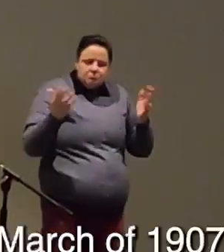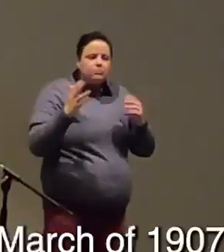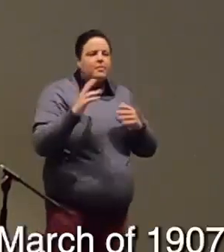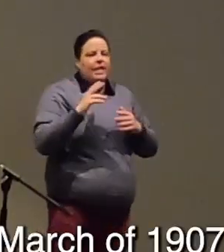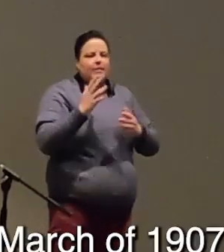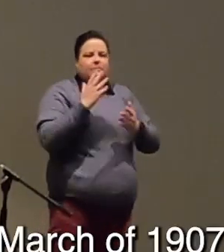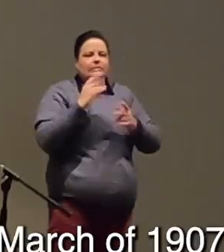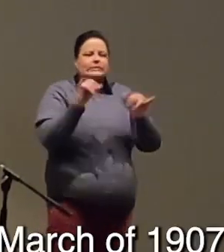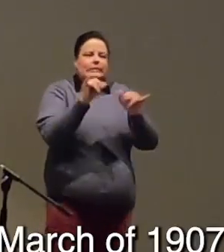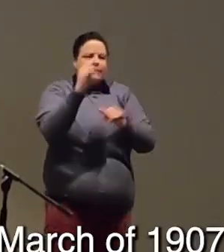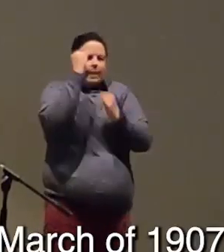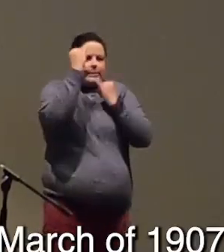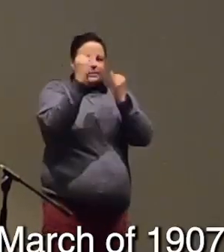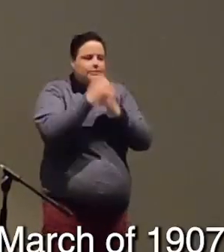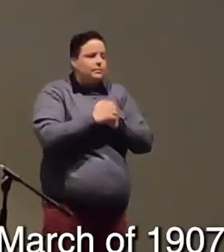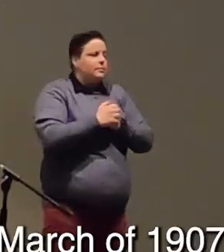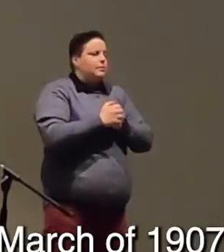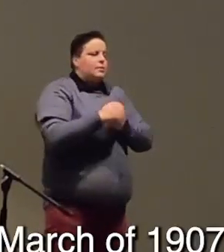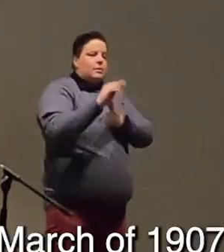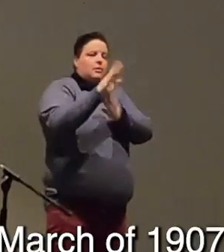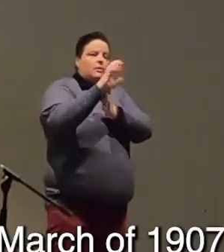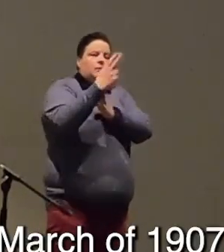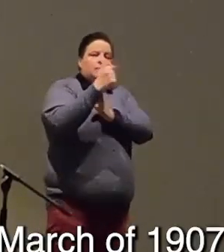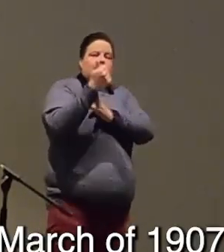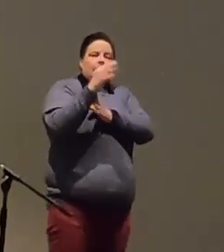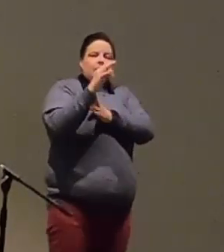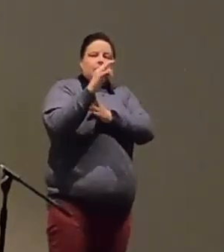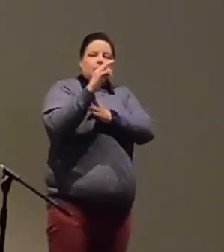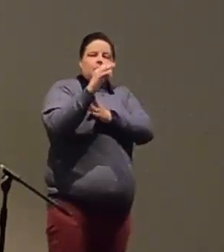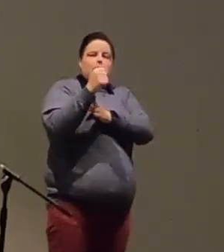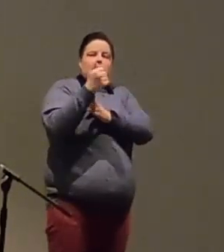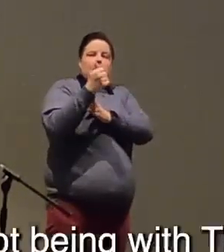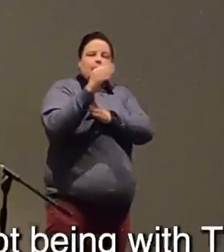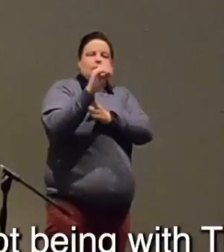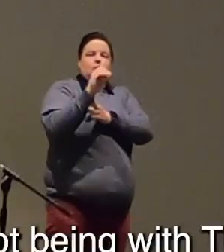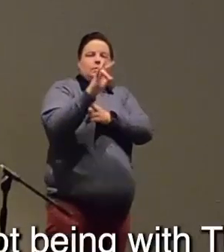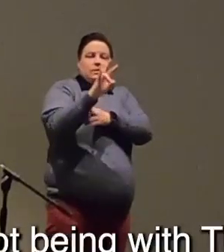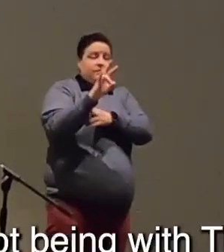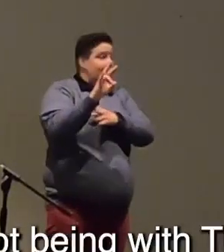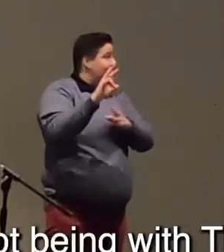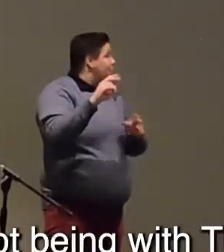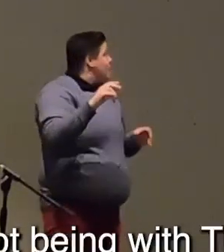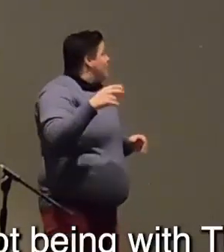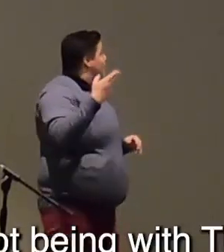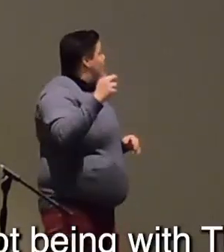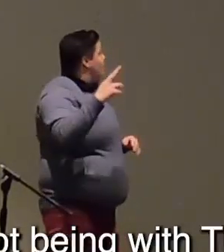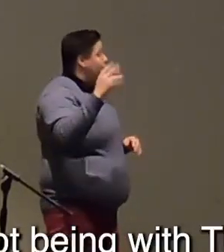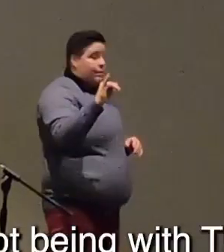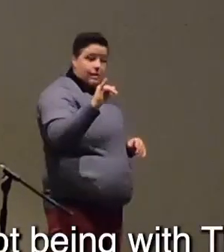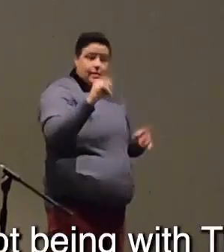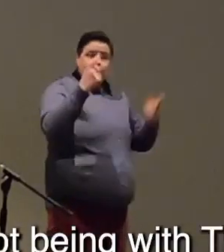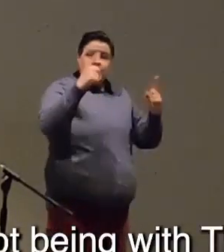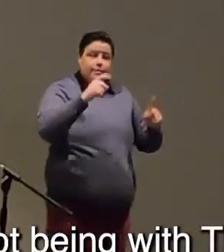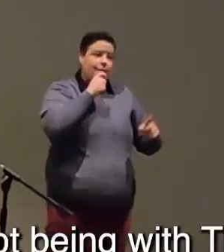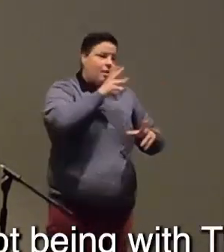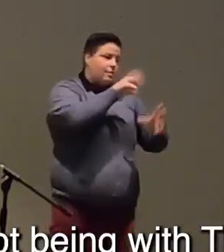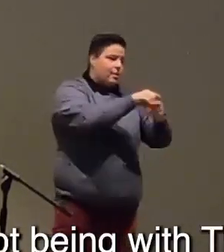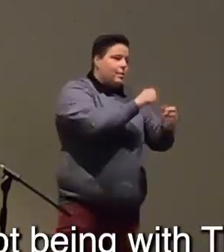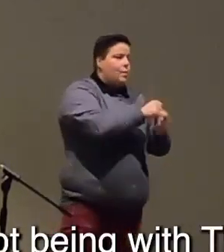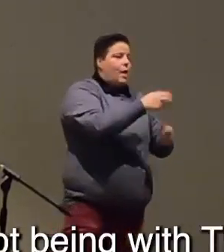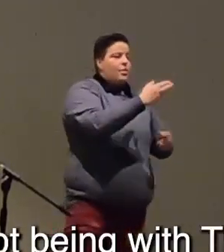In March of 1907 was this incident that happened with Henry and not being, and with the Academy and the